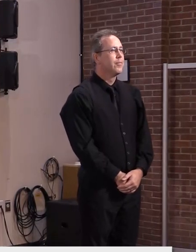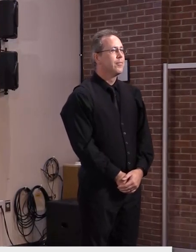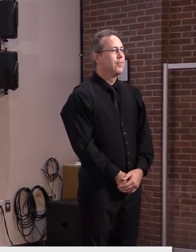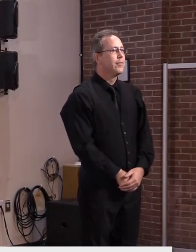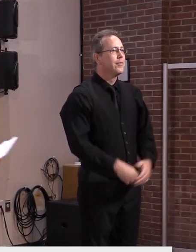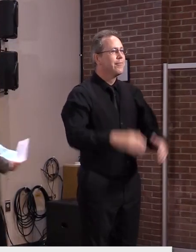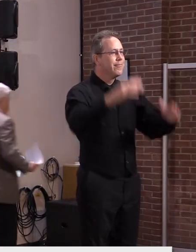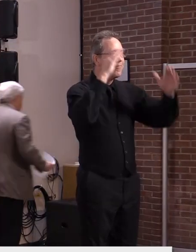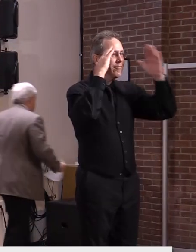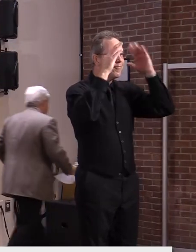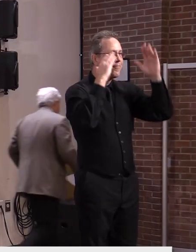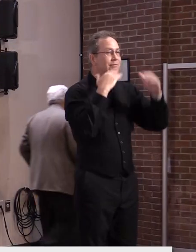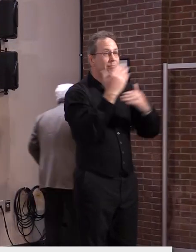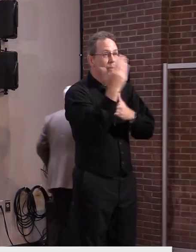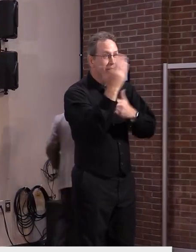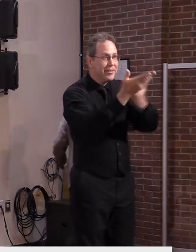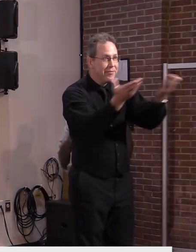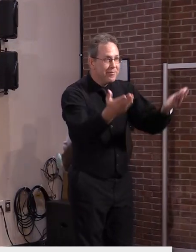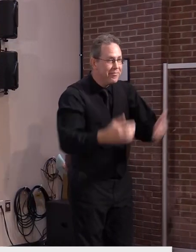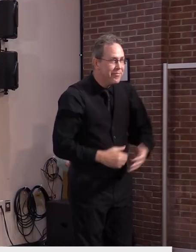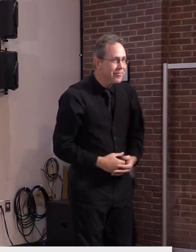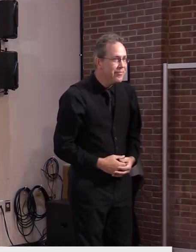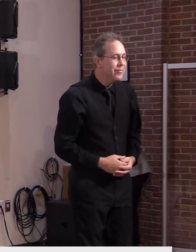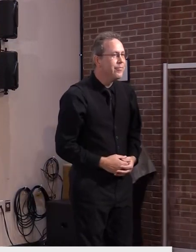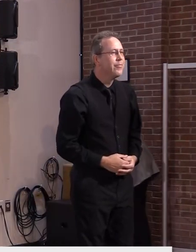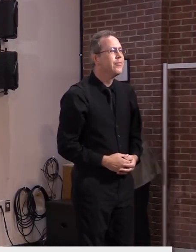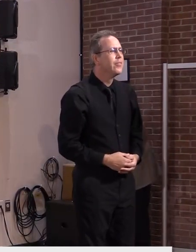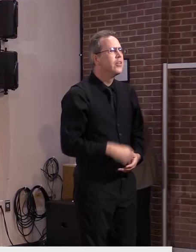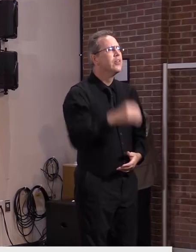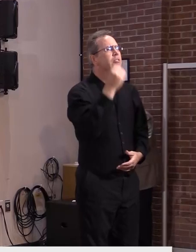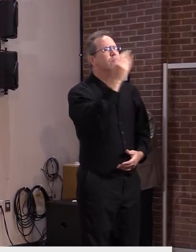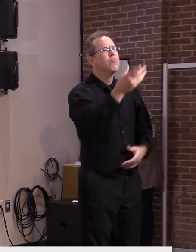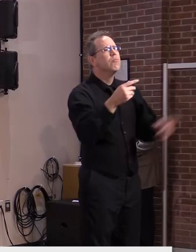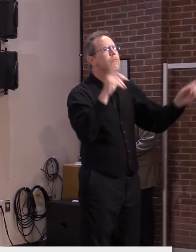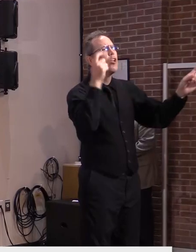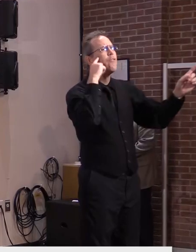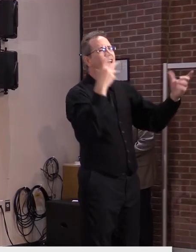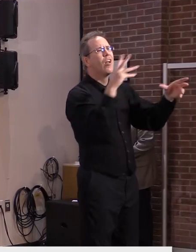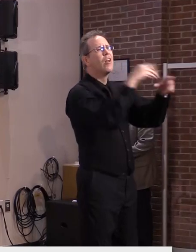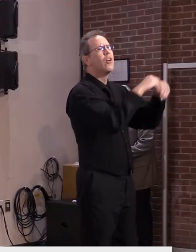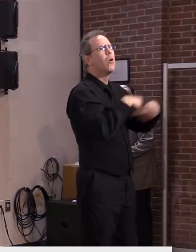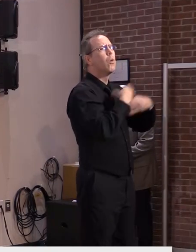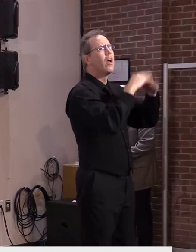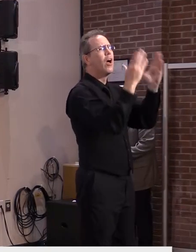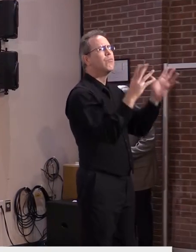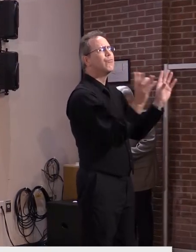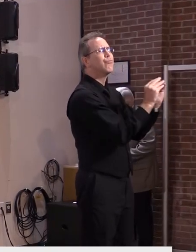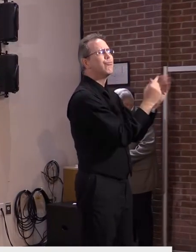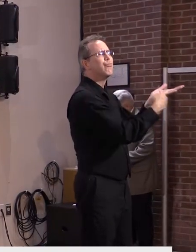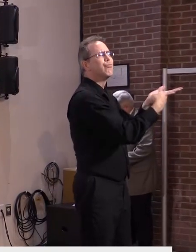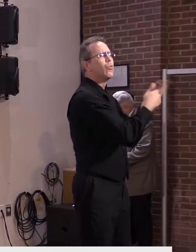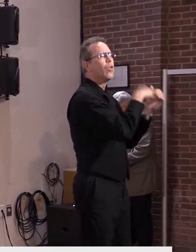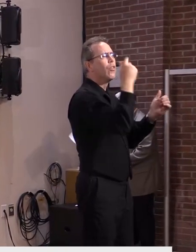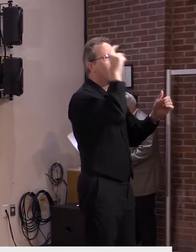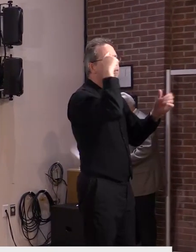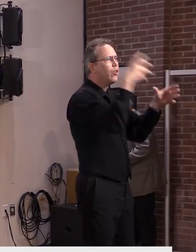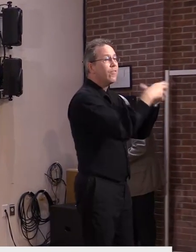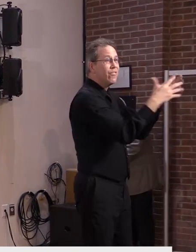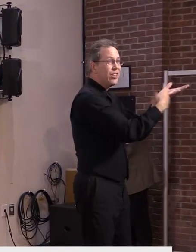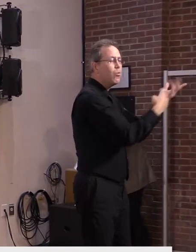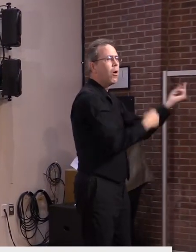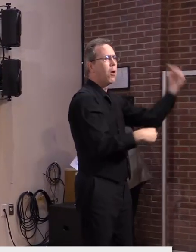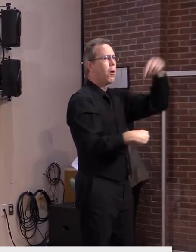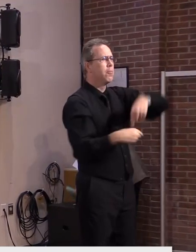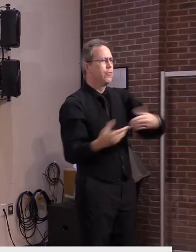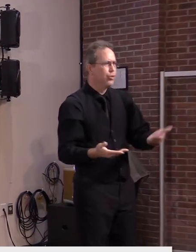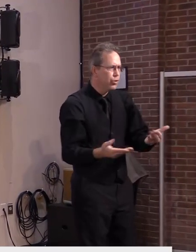Good morning, everybody. The governor is on a White House call, so he will be joining us momentarily. I'm Mike Pichak. I'll kick off with this